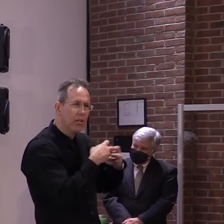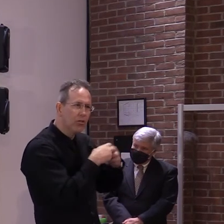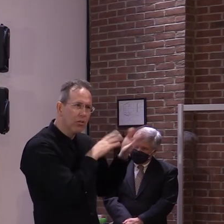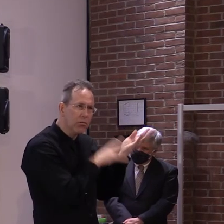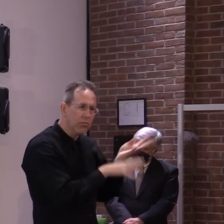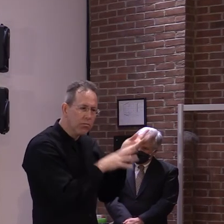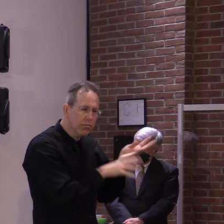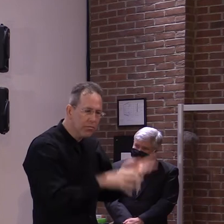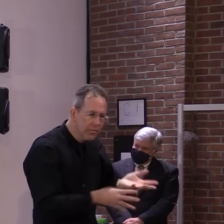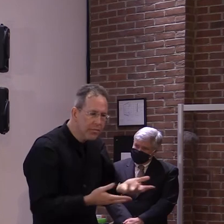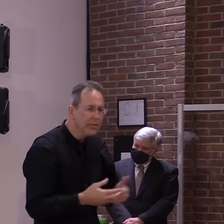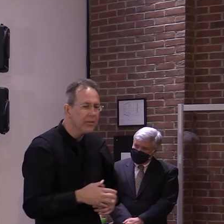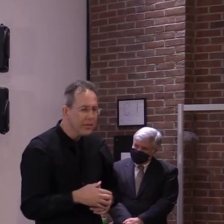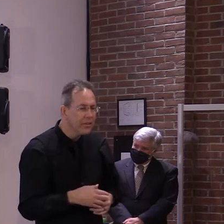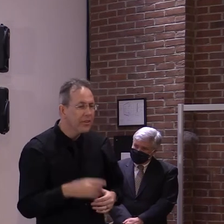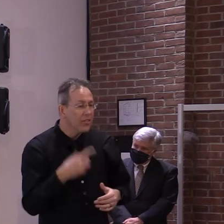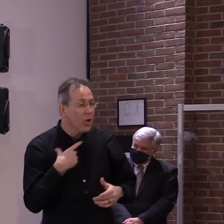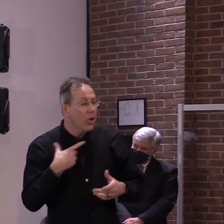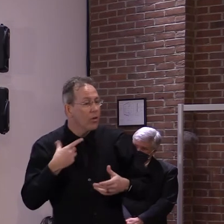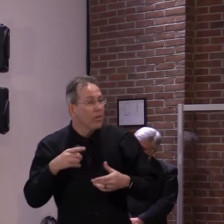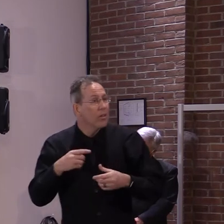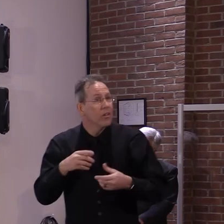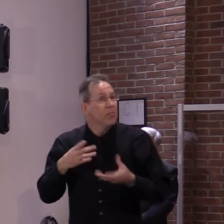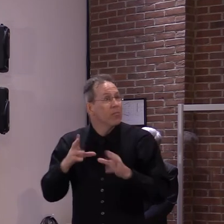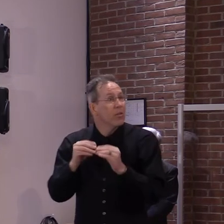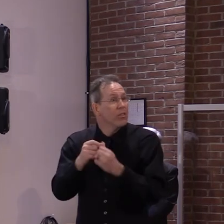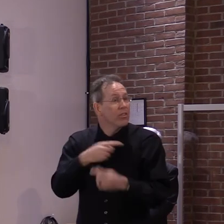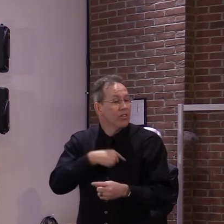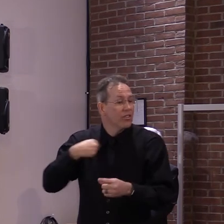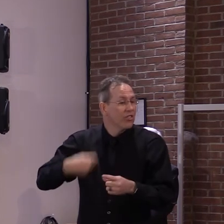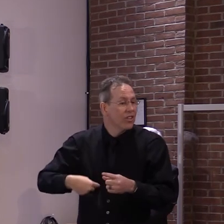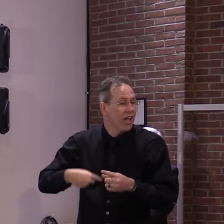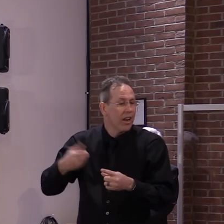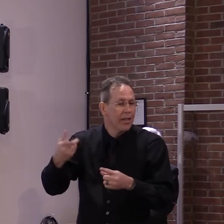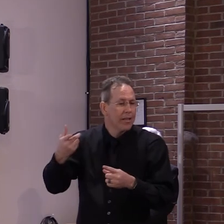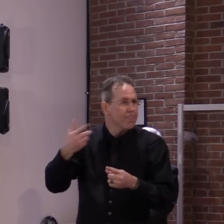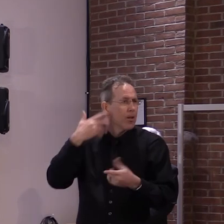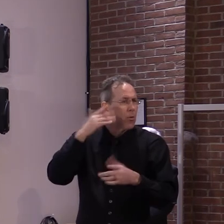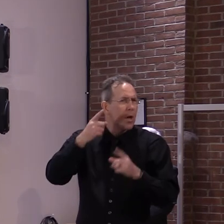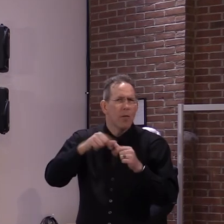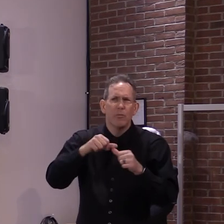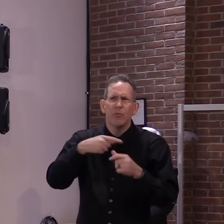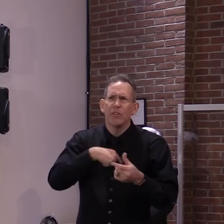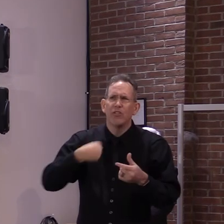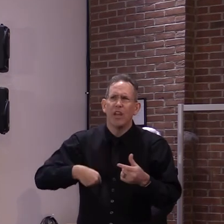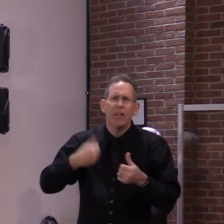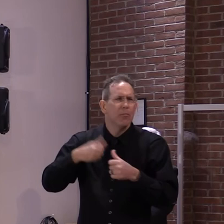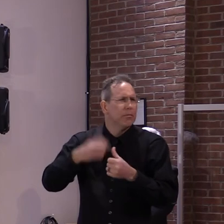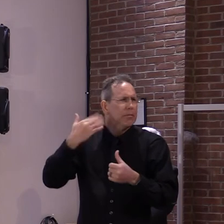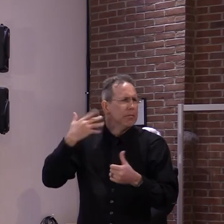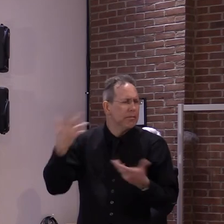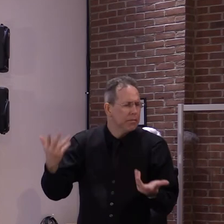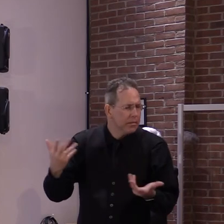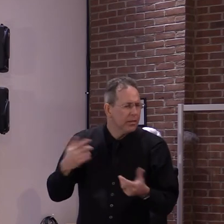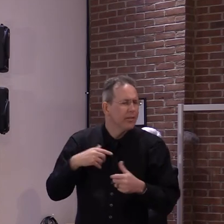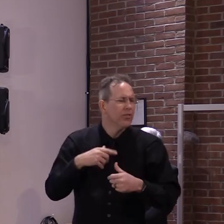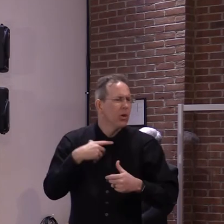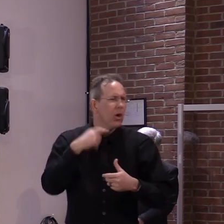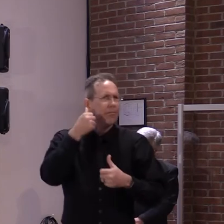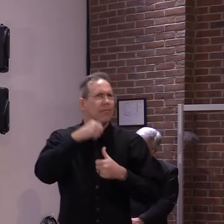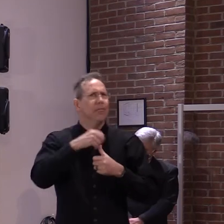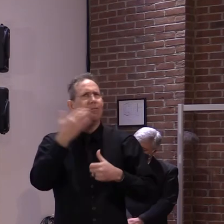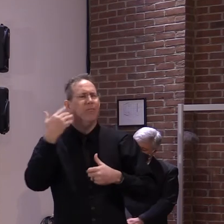as a as a result of that but but i'll i'll check i'm just not aware that we're part of that initiative but i'll check for